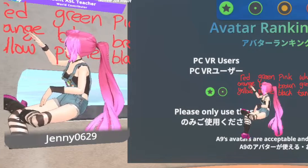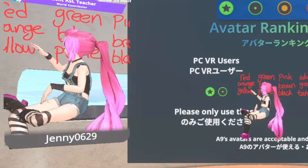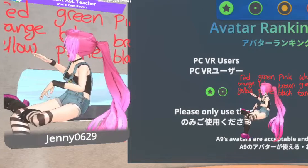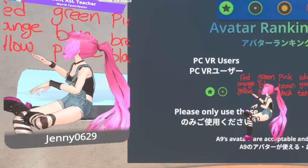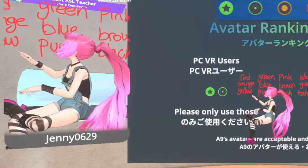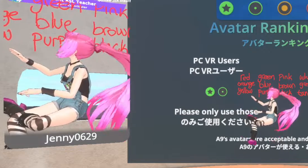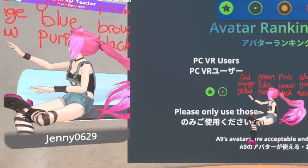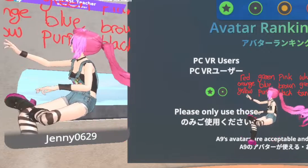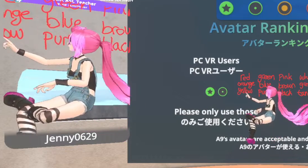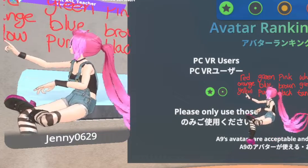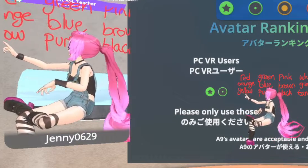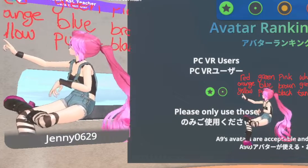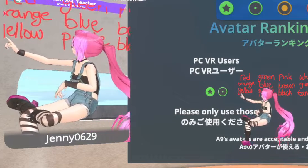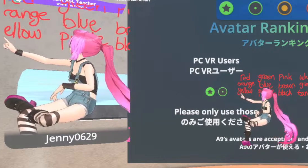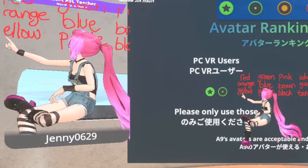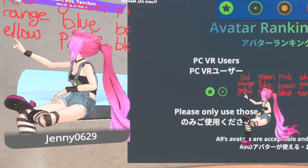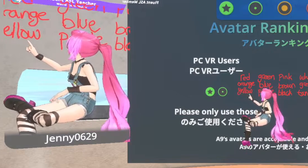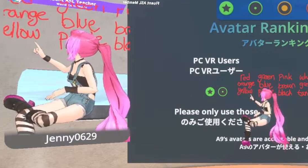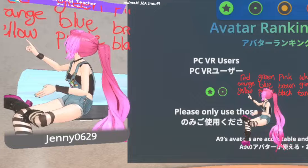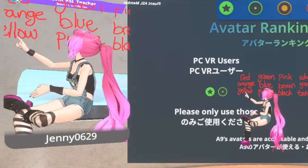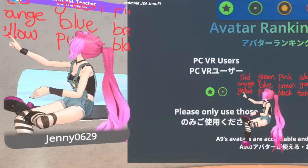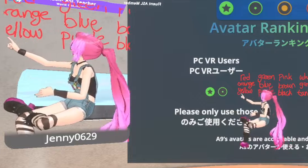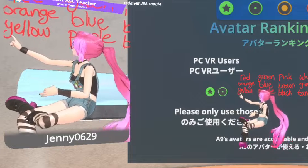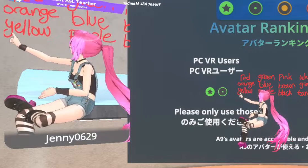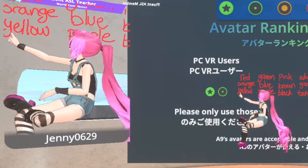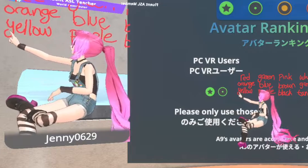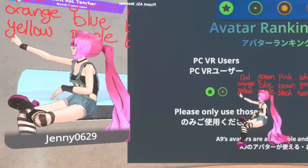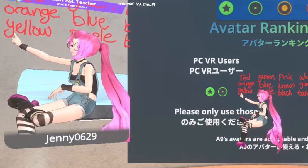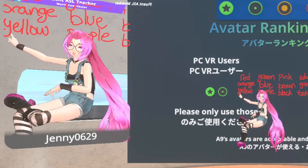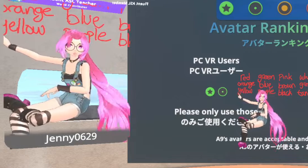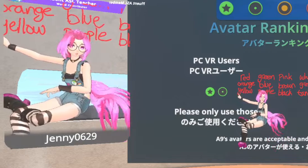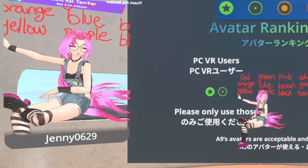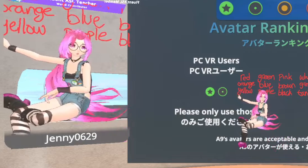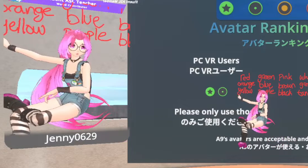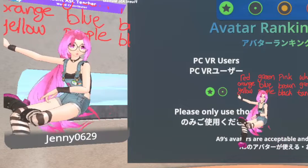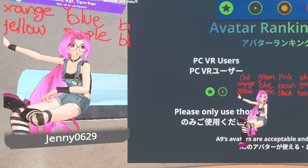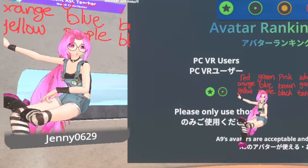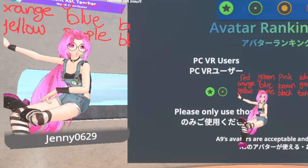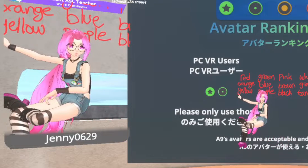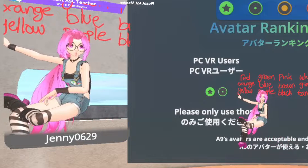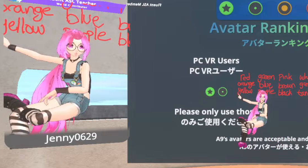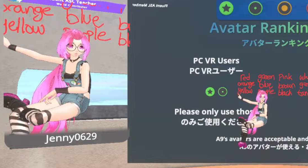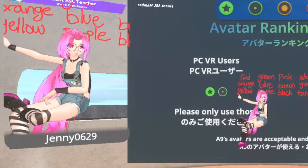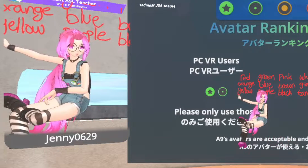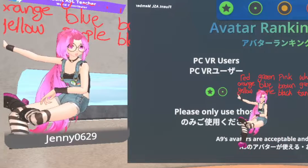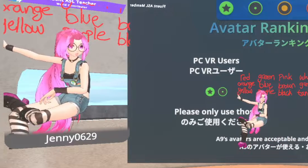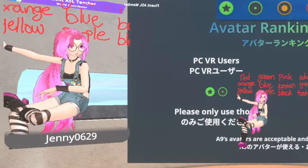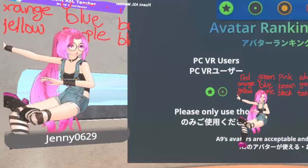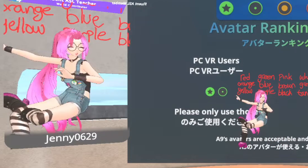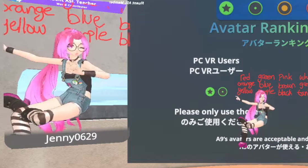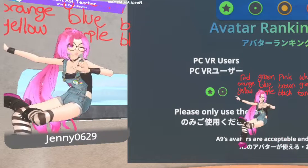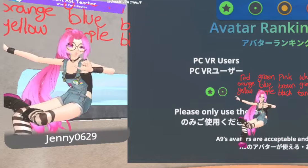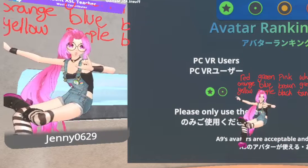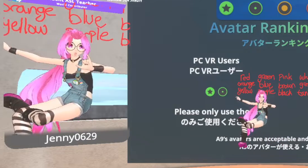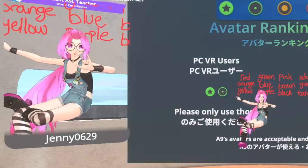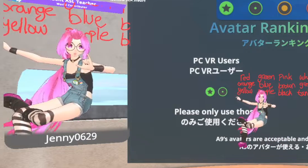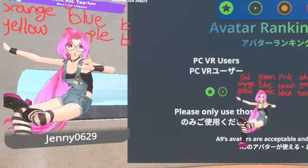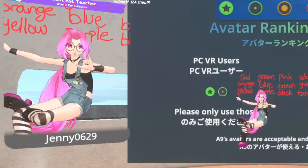ones that you have to remember. So yellow, look at this. What letter is that? Who can tell